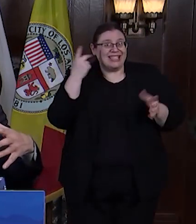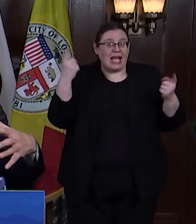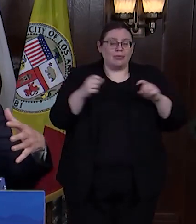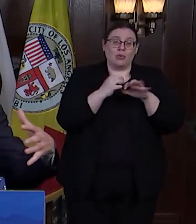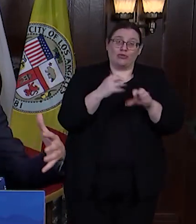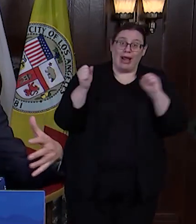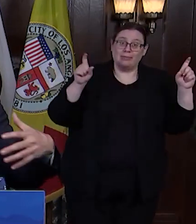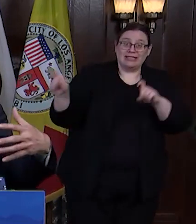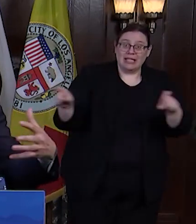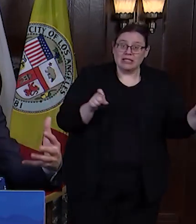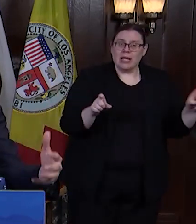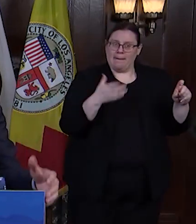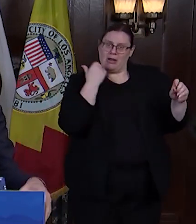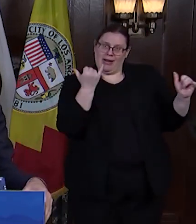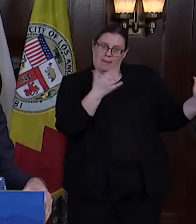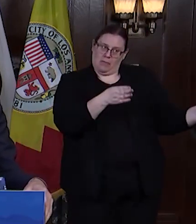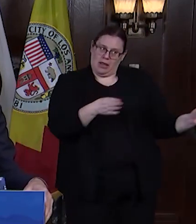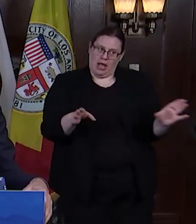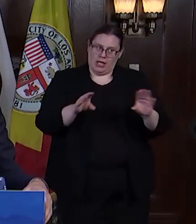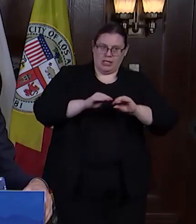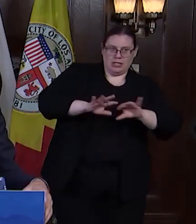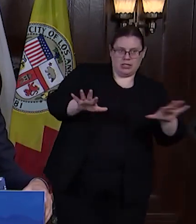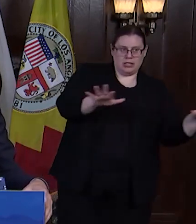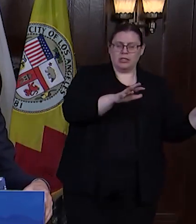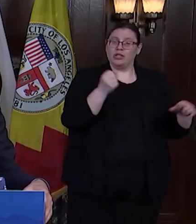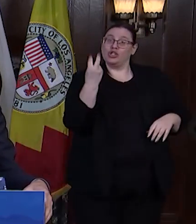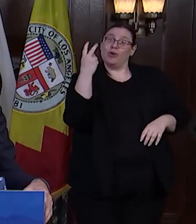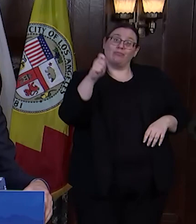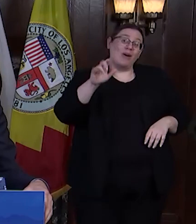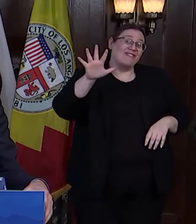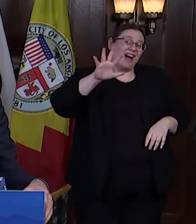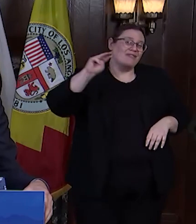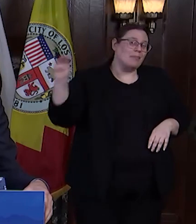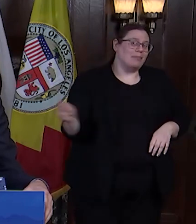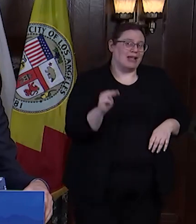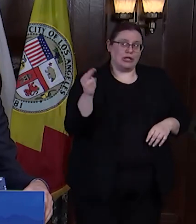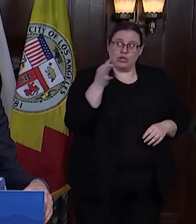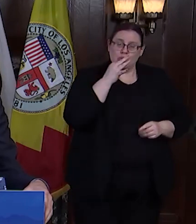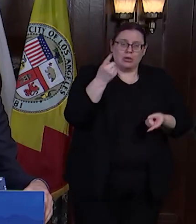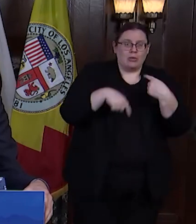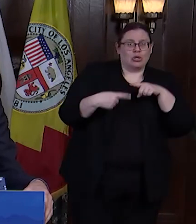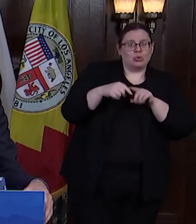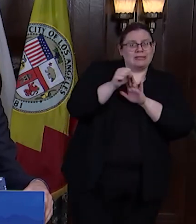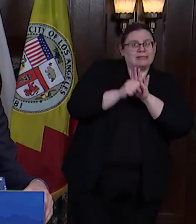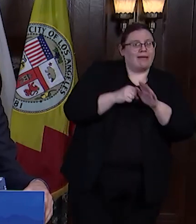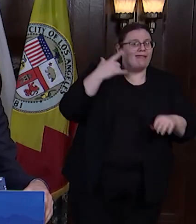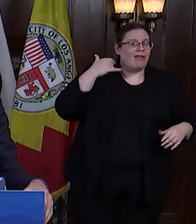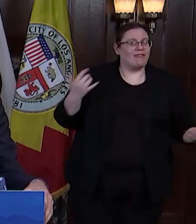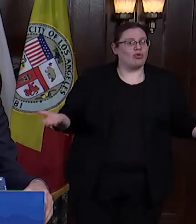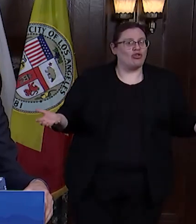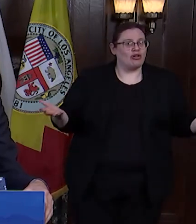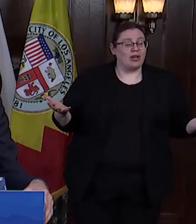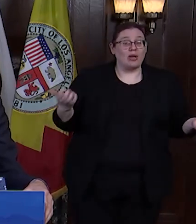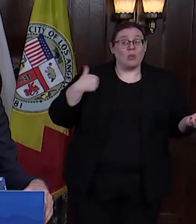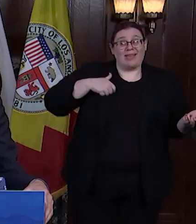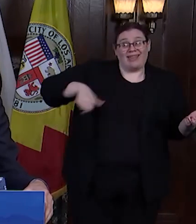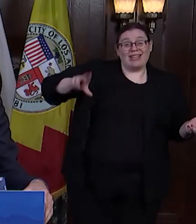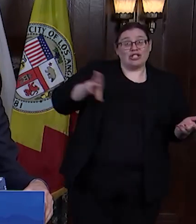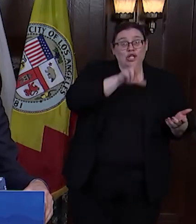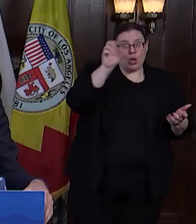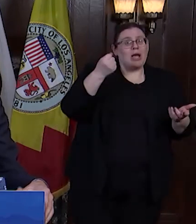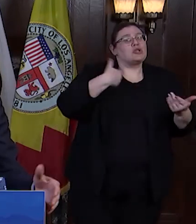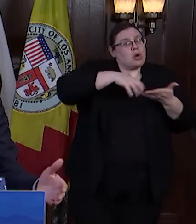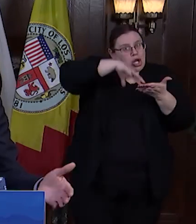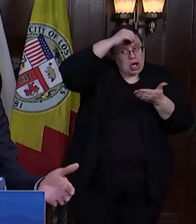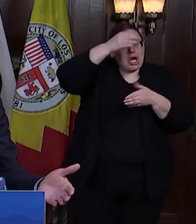test, there's more of a plan to get those out there, 12.5 million of them coming to the state shortly. We're learning as a country, but the idea